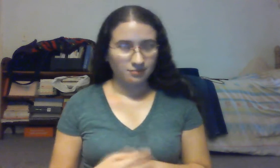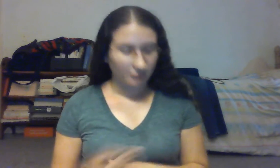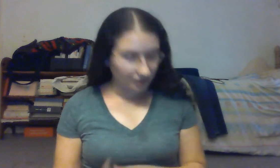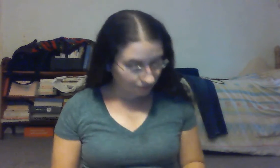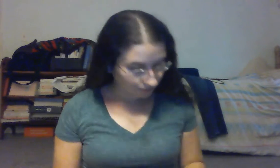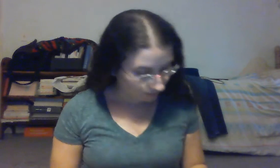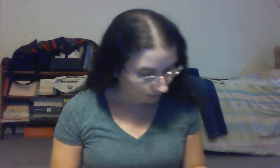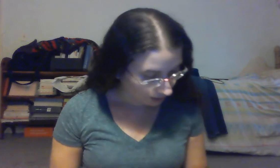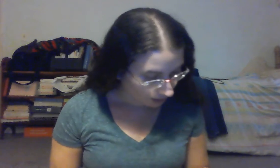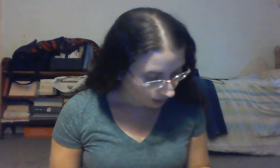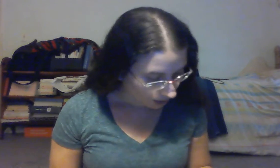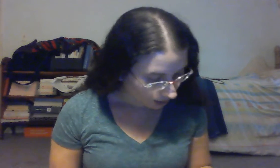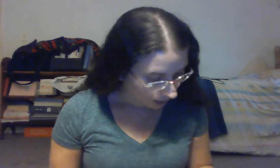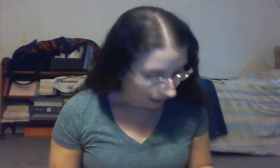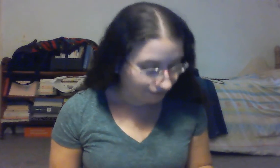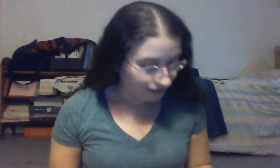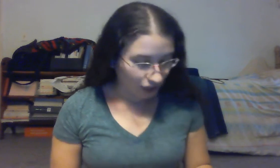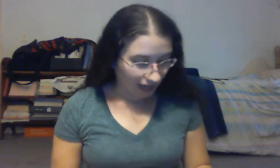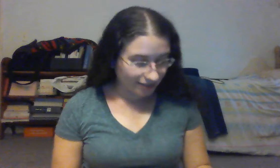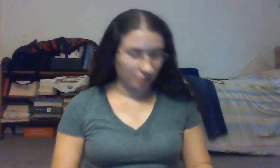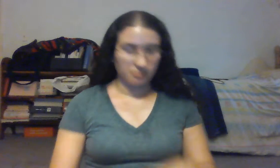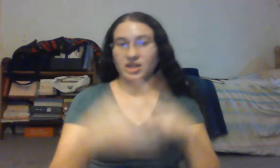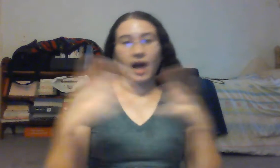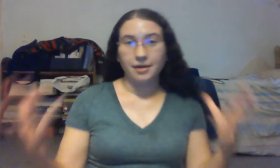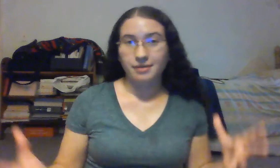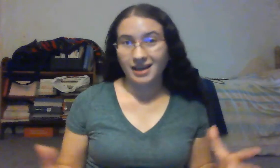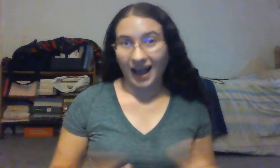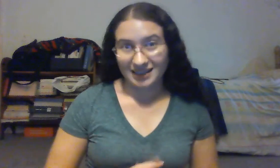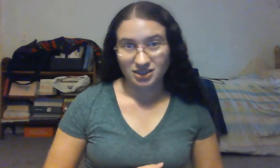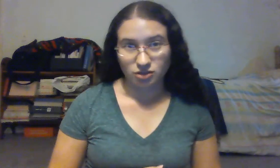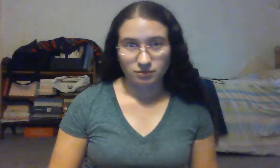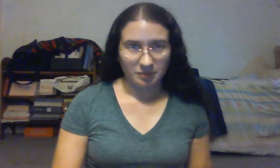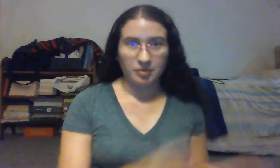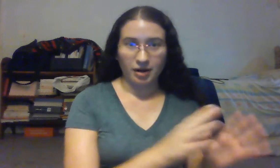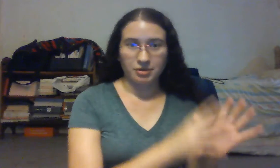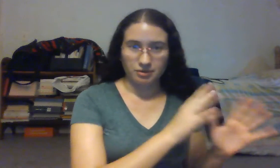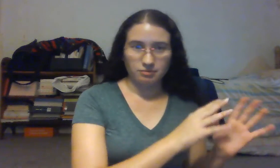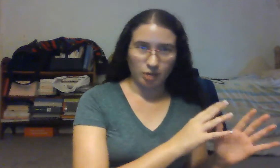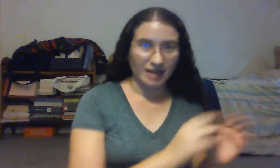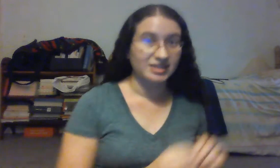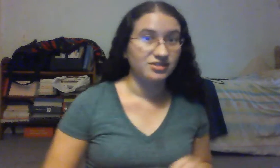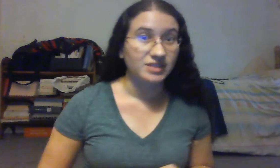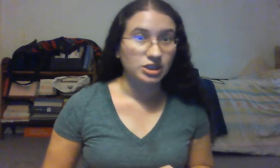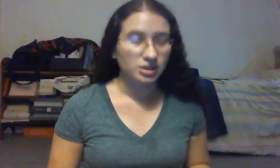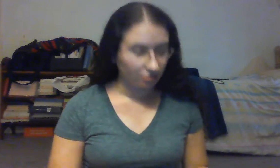Right? I finish ask you. I mean, I already asked you. Remember how we practice finishes? Well,